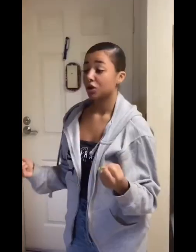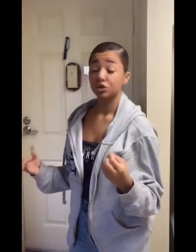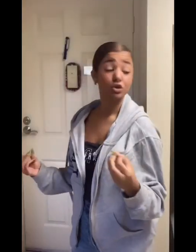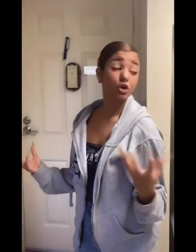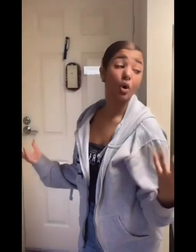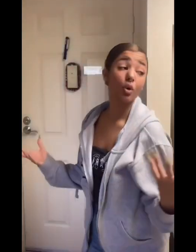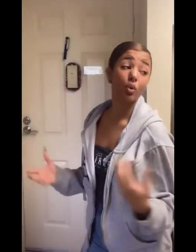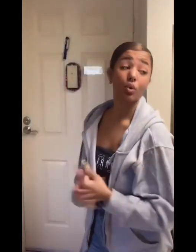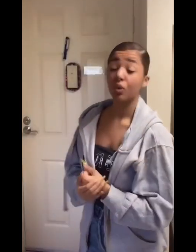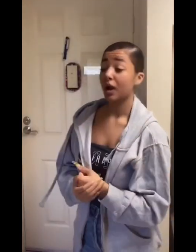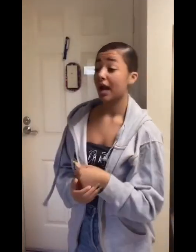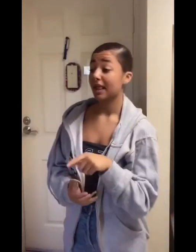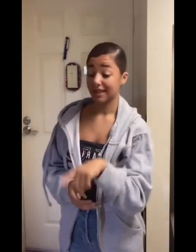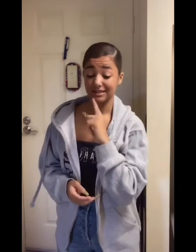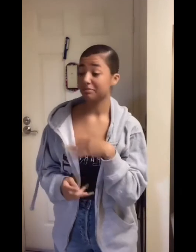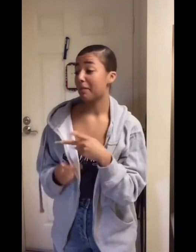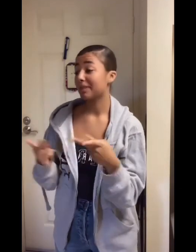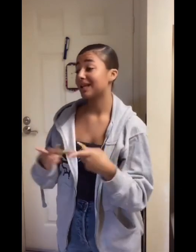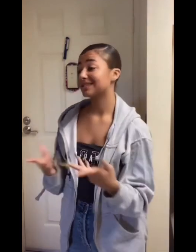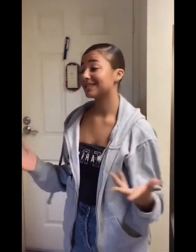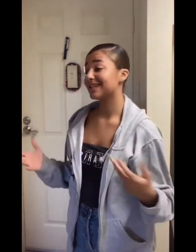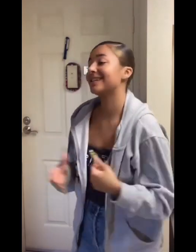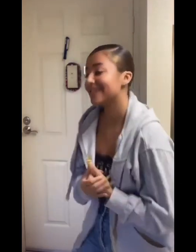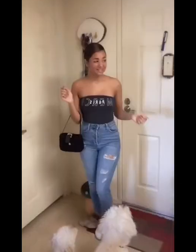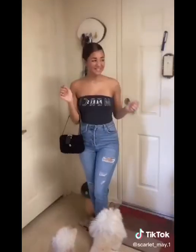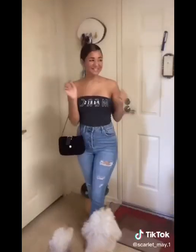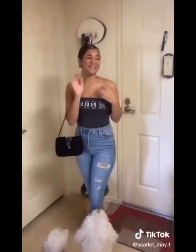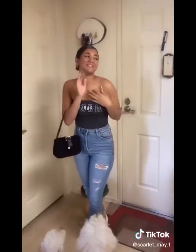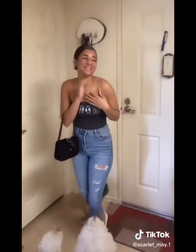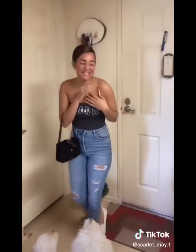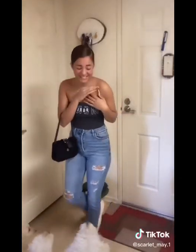So, this is my place. You can come. Oh, thank you.